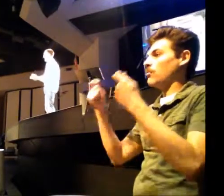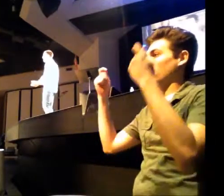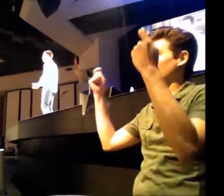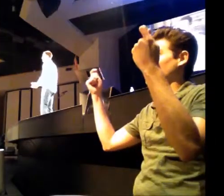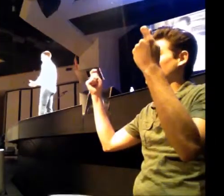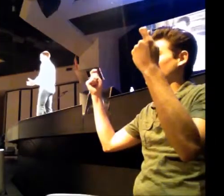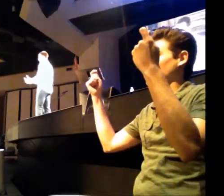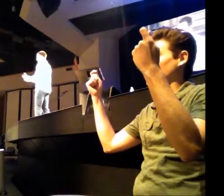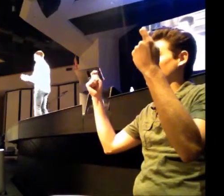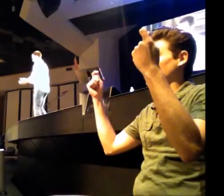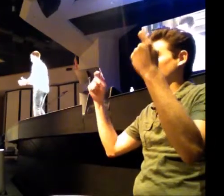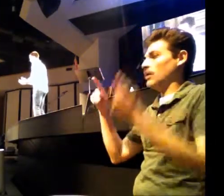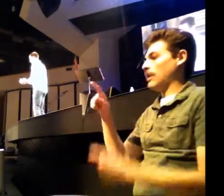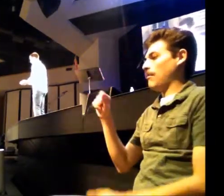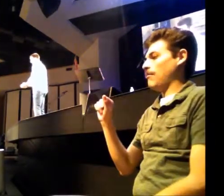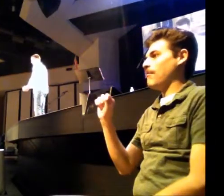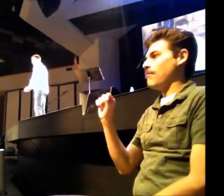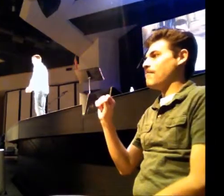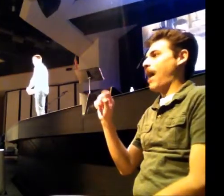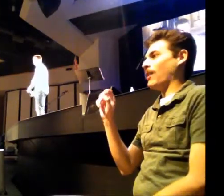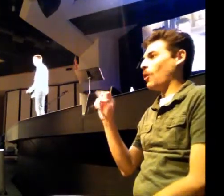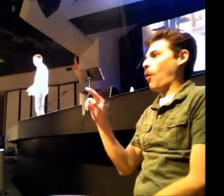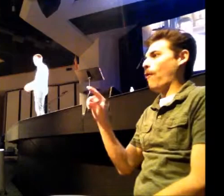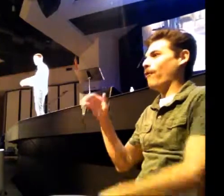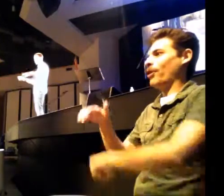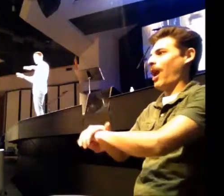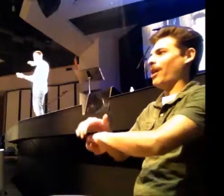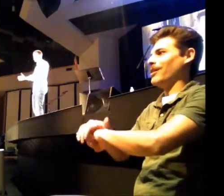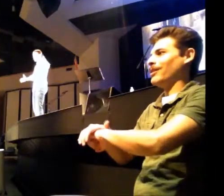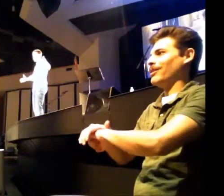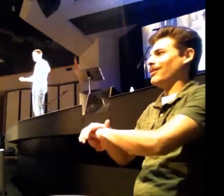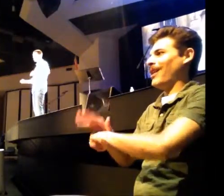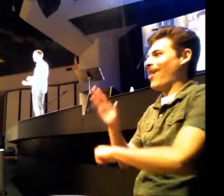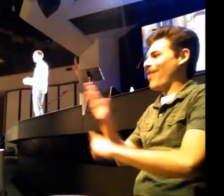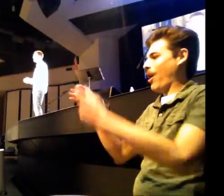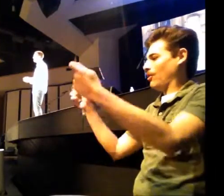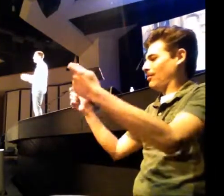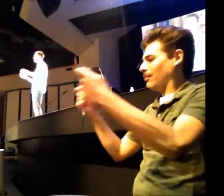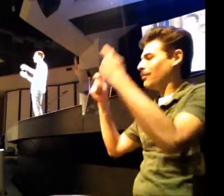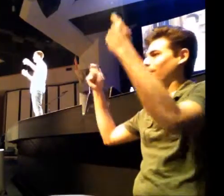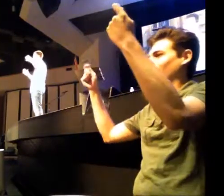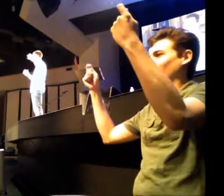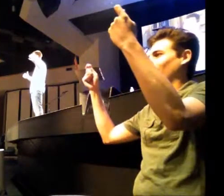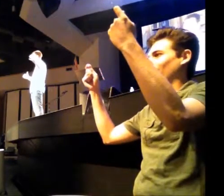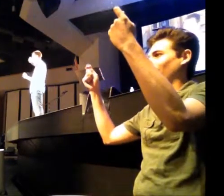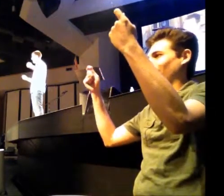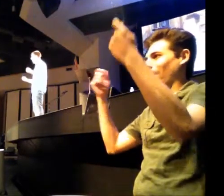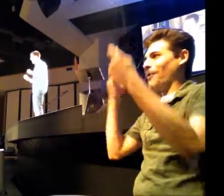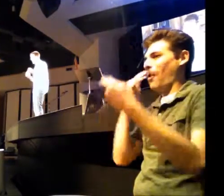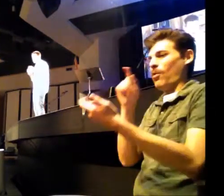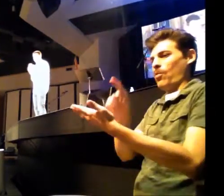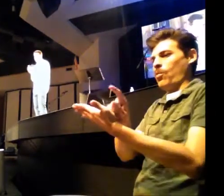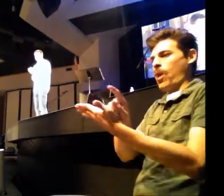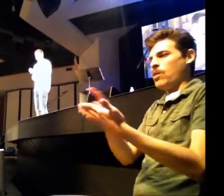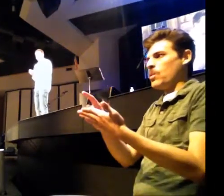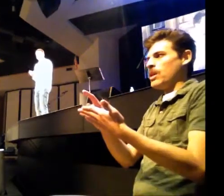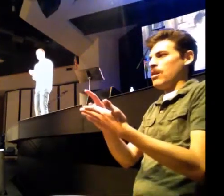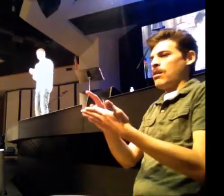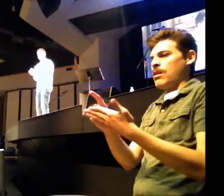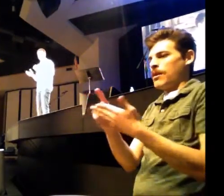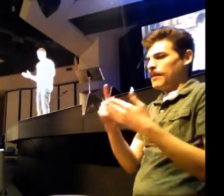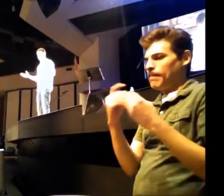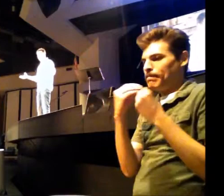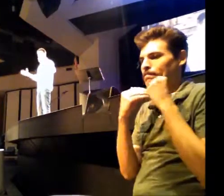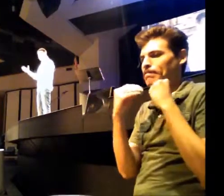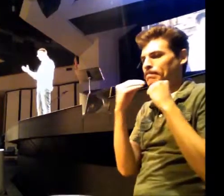the Passover night. It is the night of the Passover meal. And what's set at the Last Supper is a Passover feast. And that is the place where